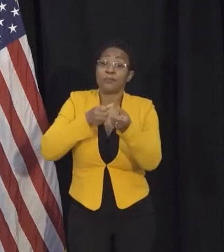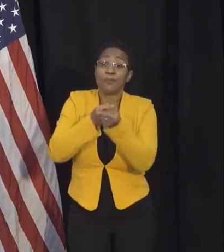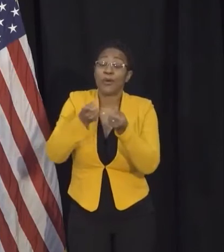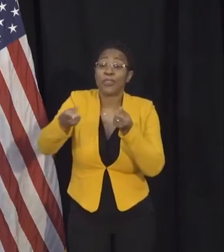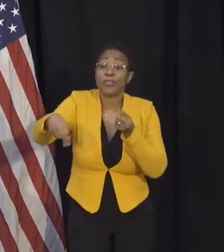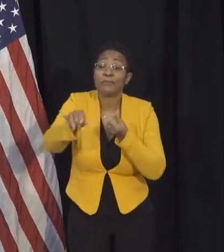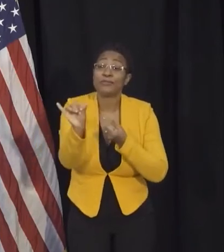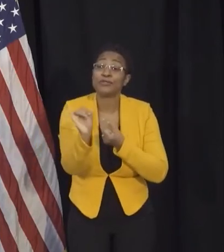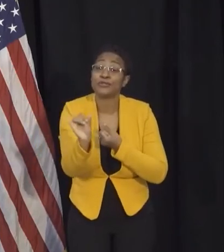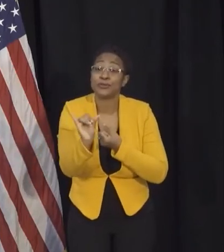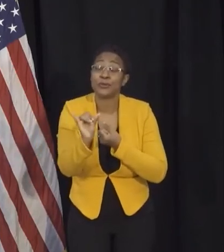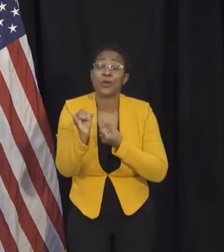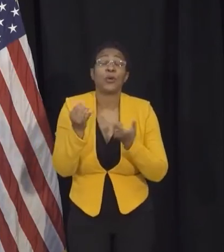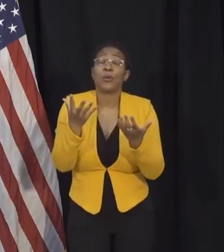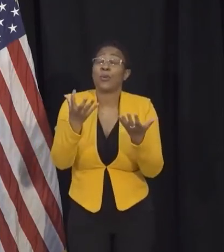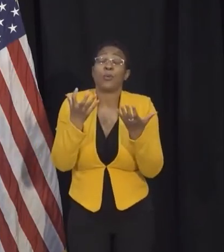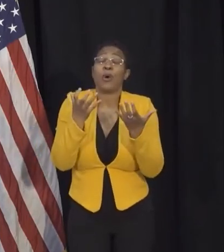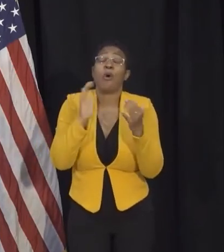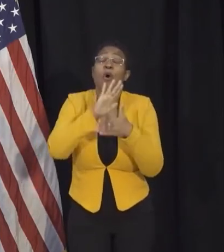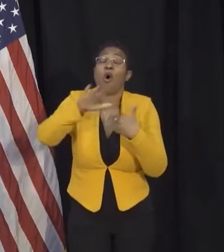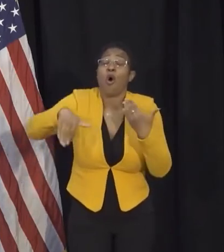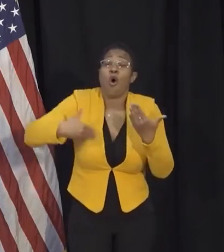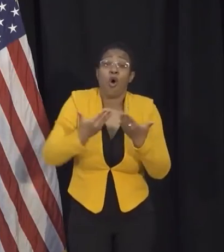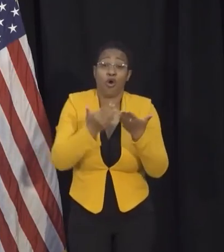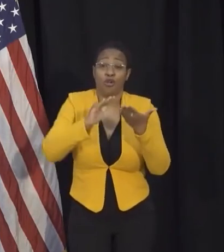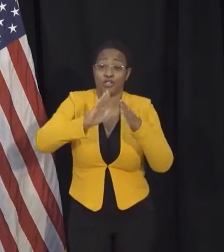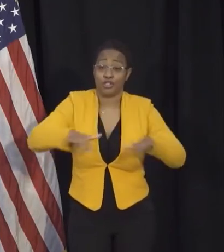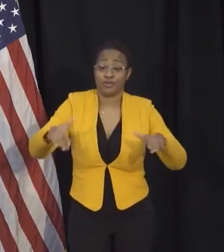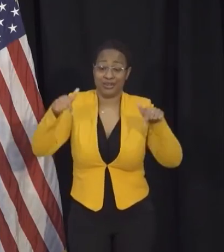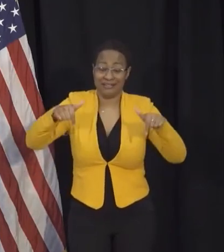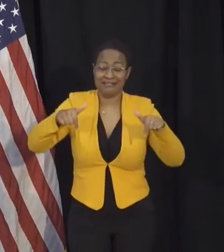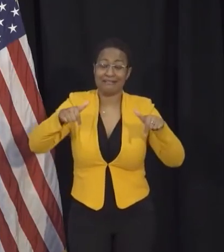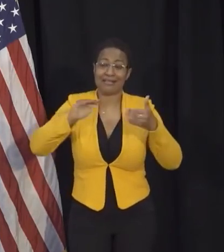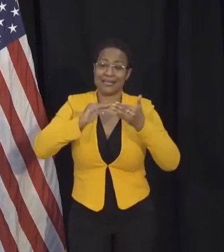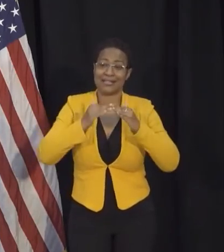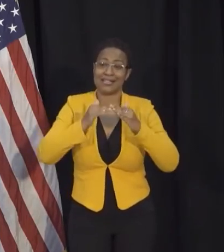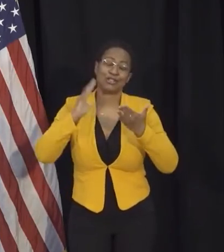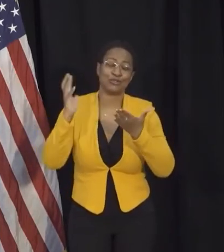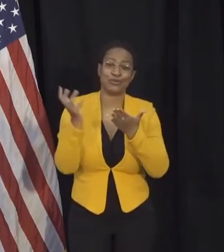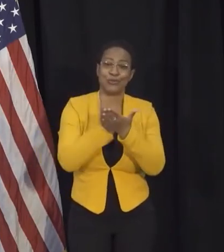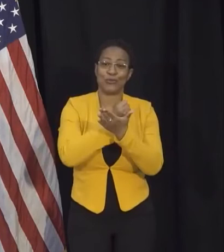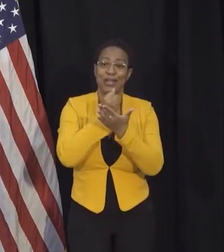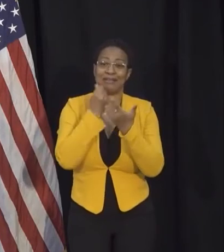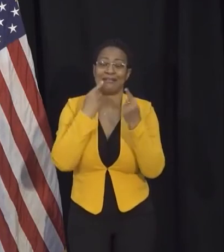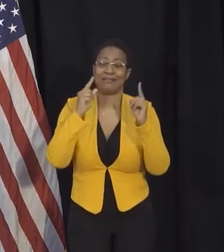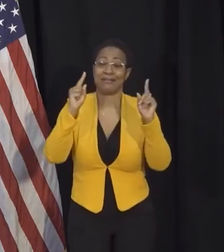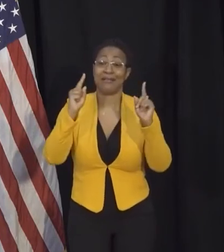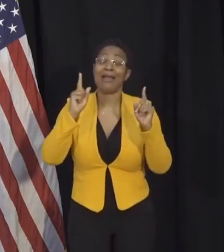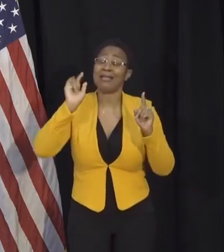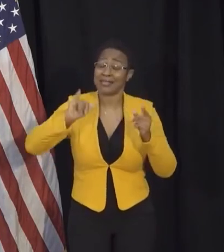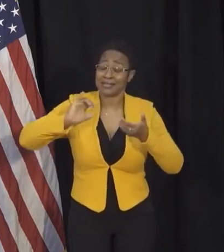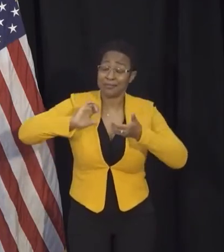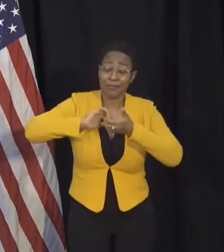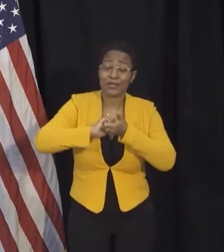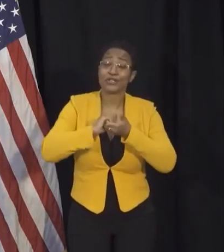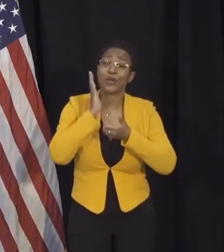them. We want all children in this city to win, and we believe that this partnership will make that happen. They will